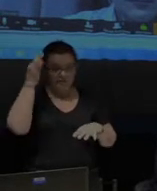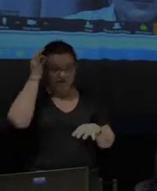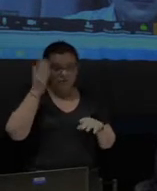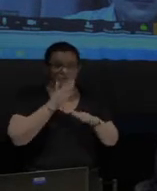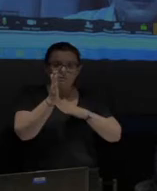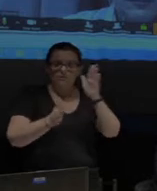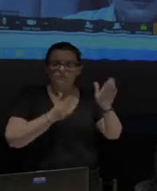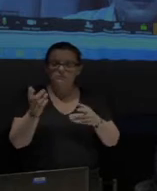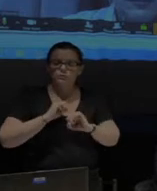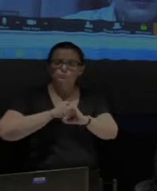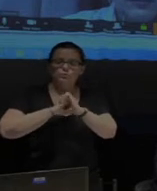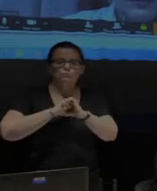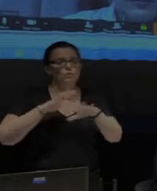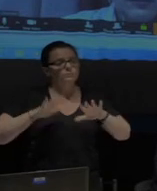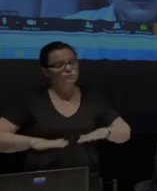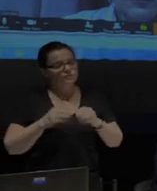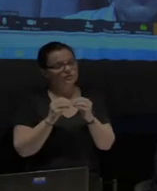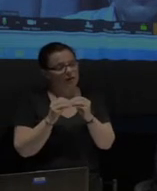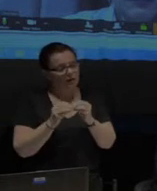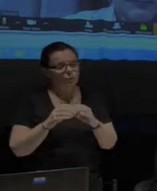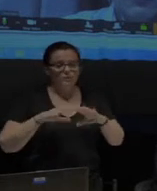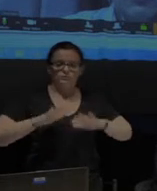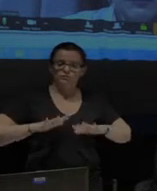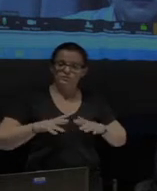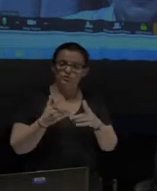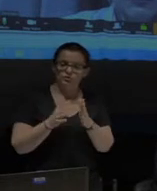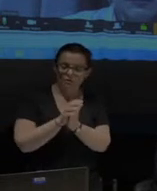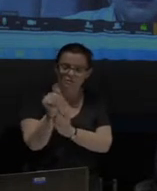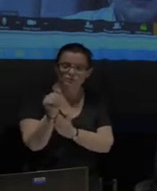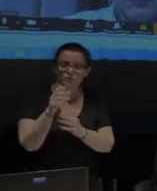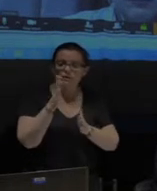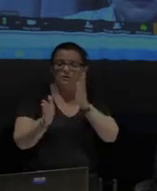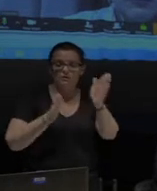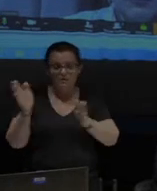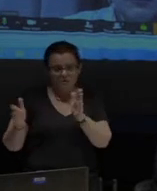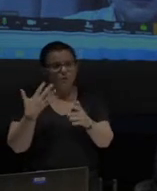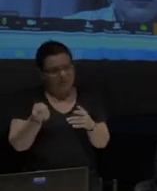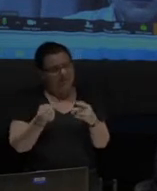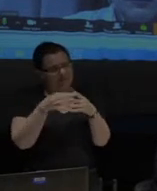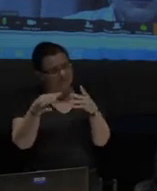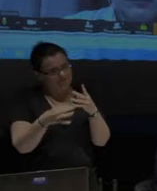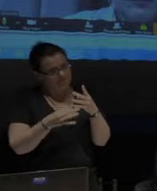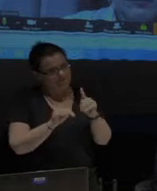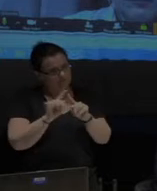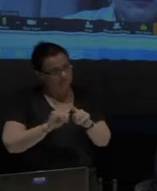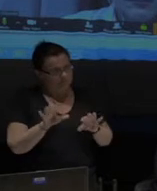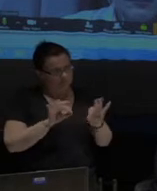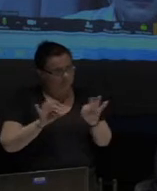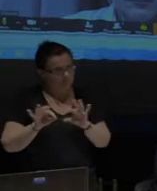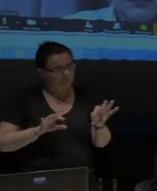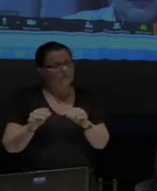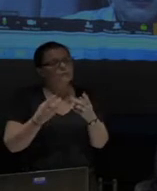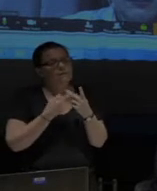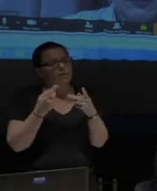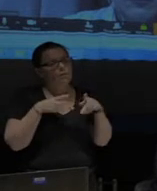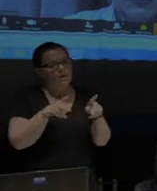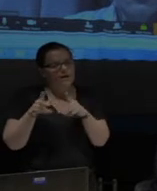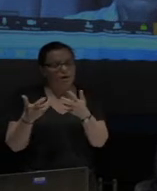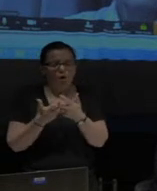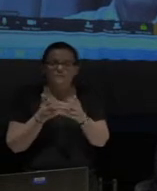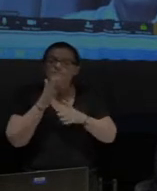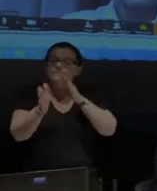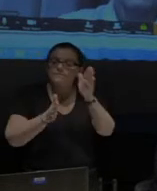British values and British culture, and all of that is there. So there are times, there are different ways of going about it. I think